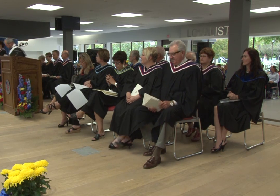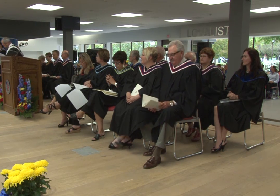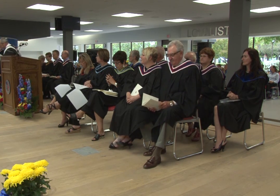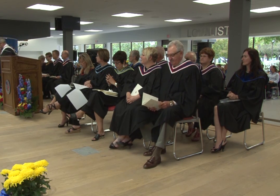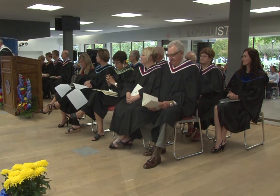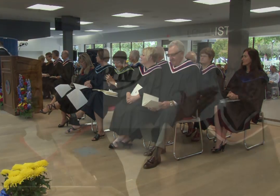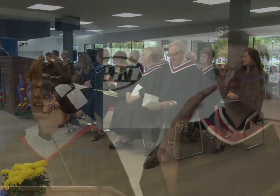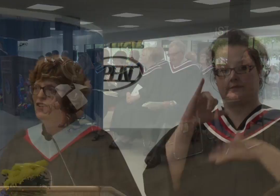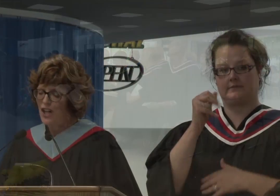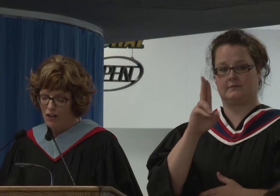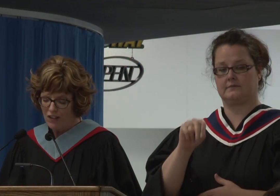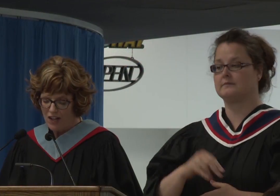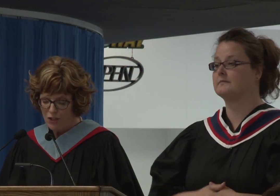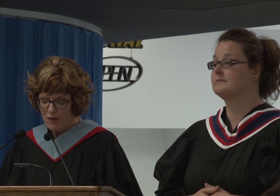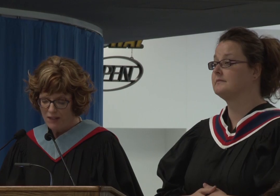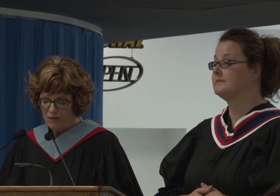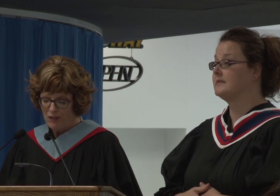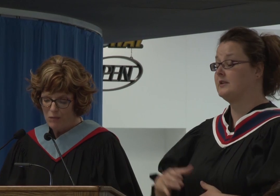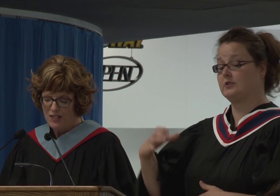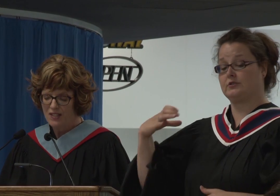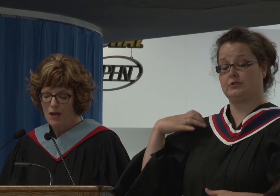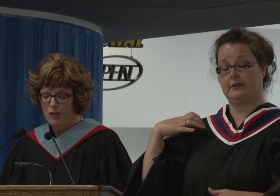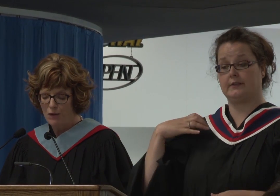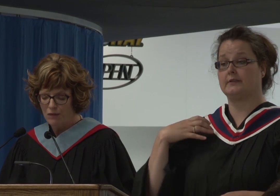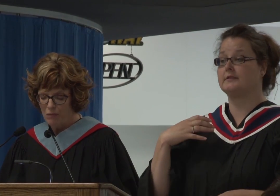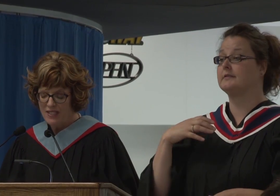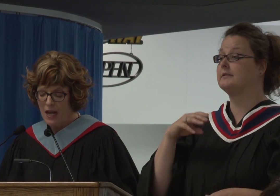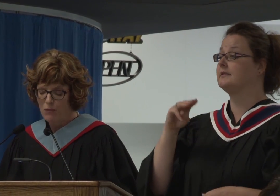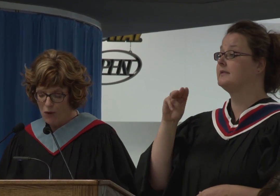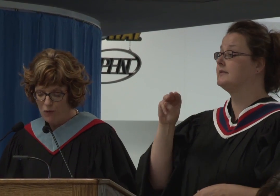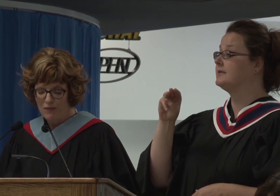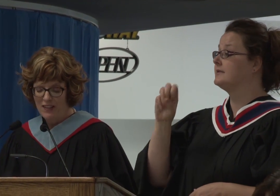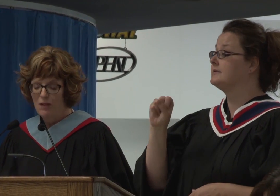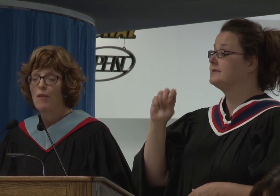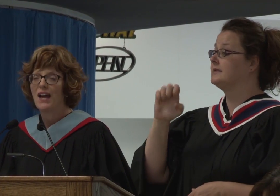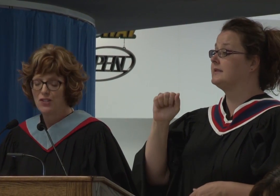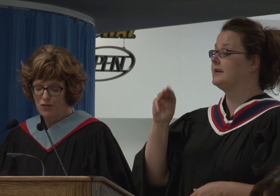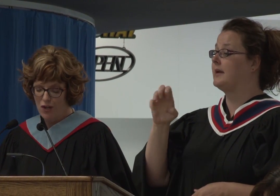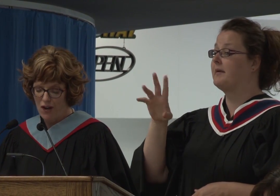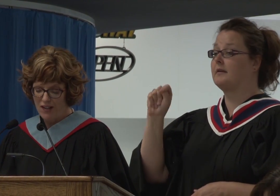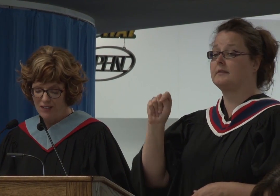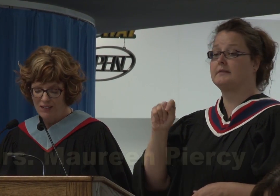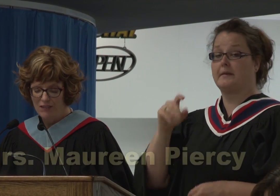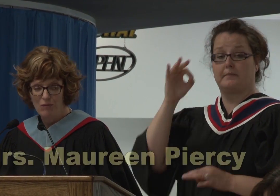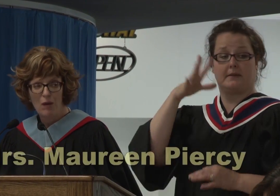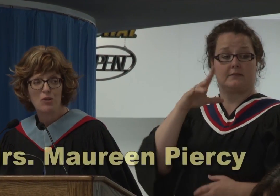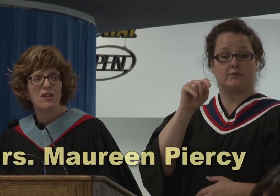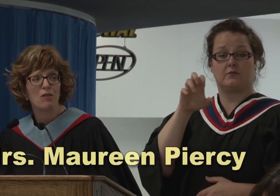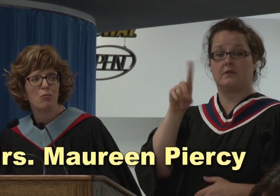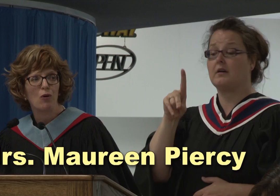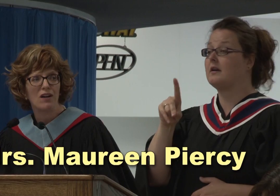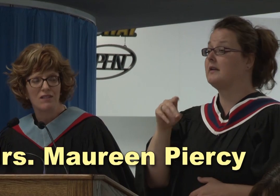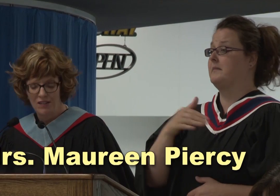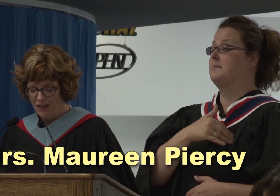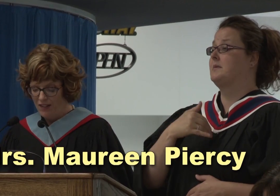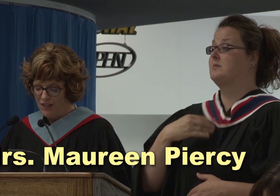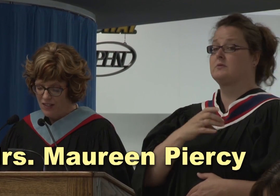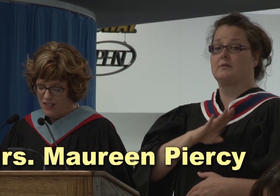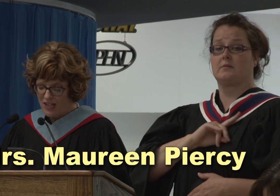Thank you, John. Chair Kleinschmidt, Ms. Amiot, Pastor Todd, members of the